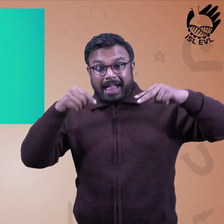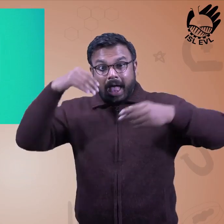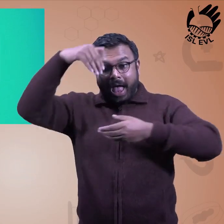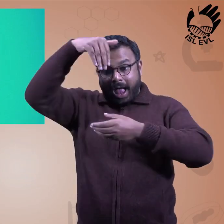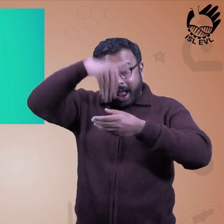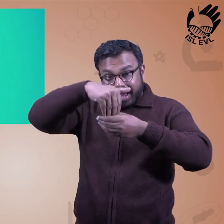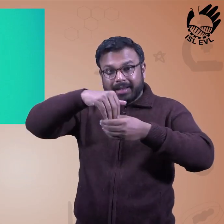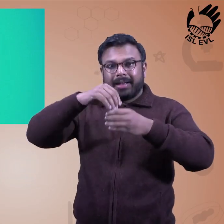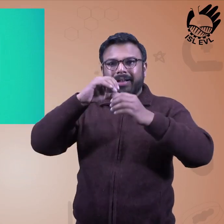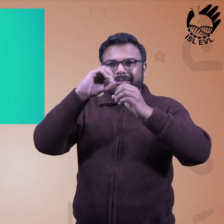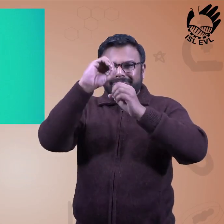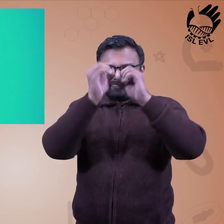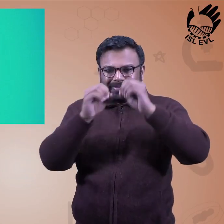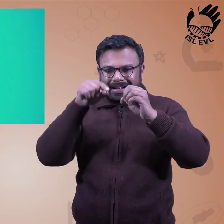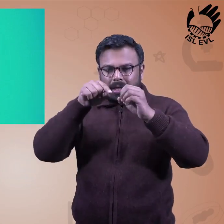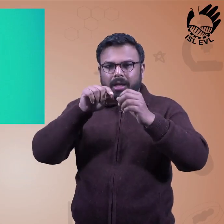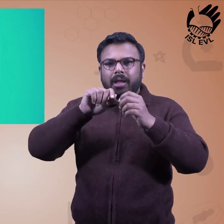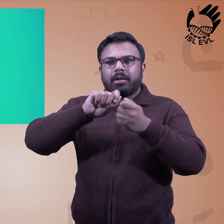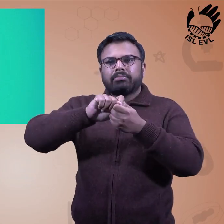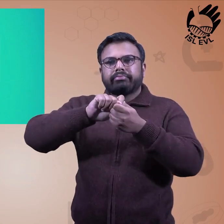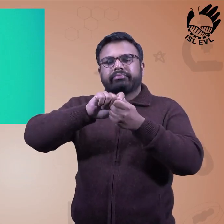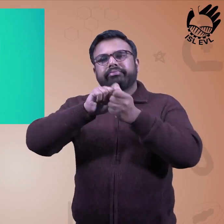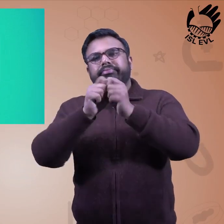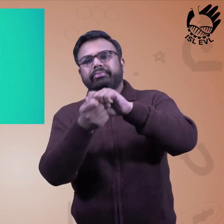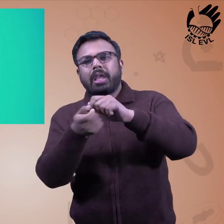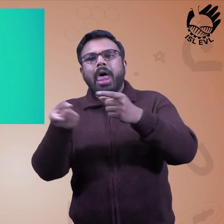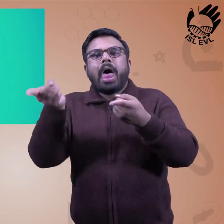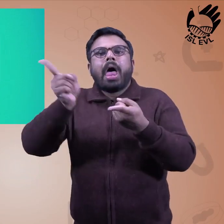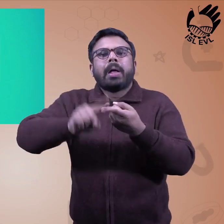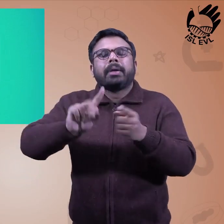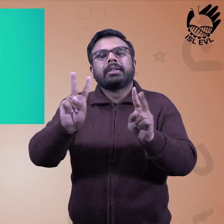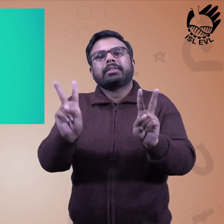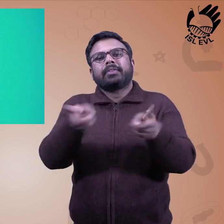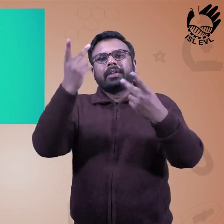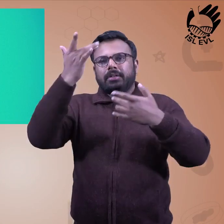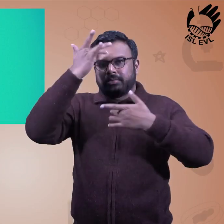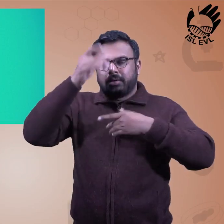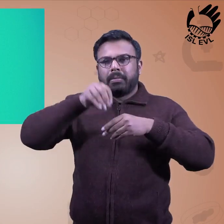mutations in the DNA of its people.